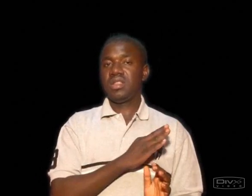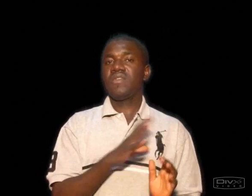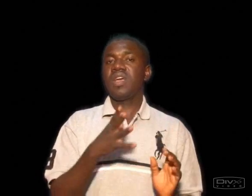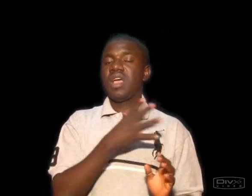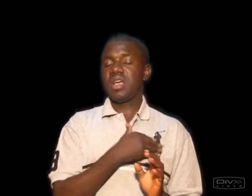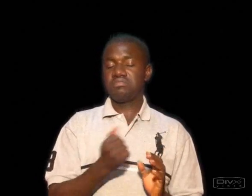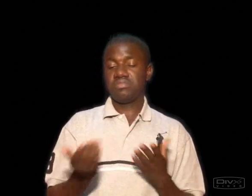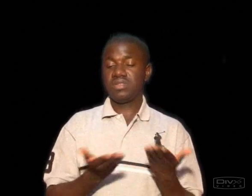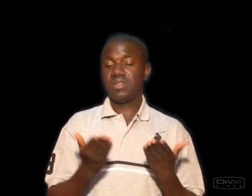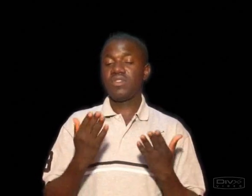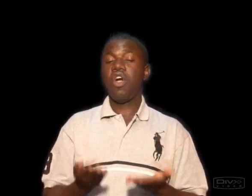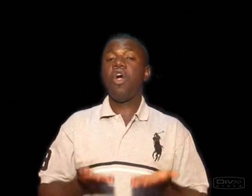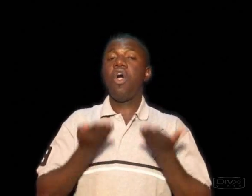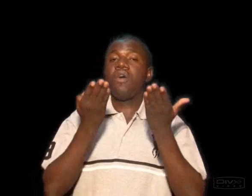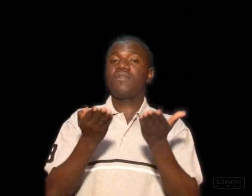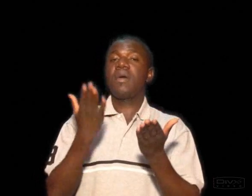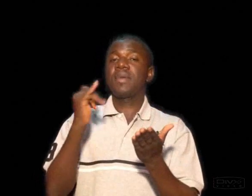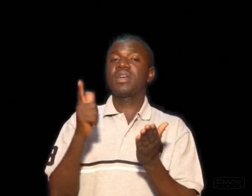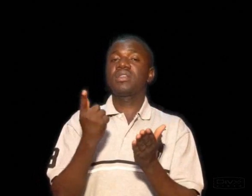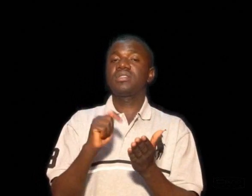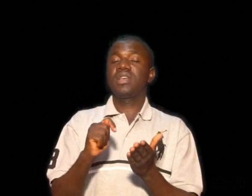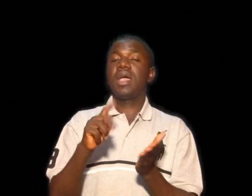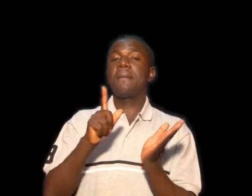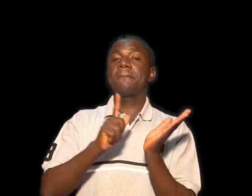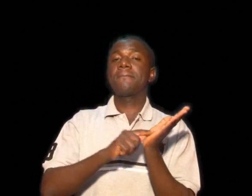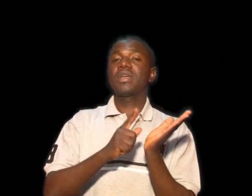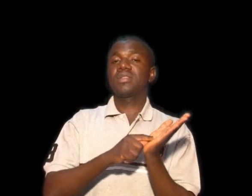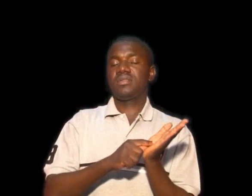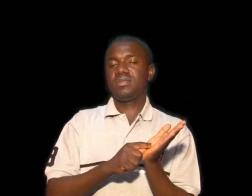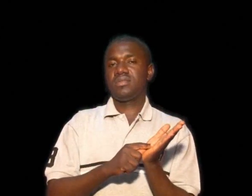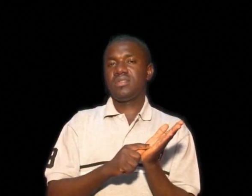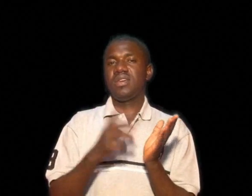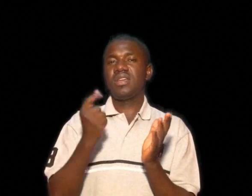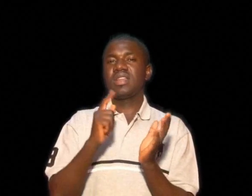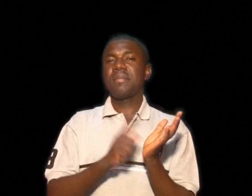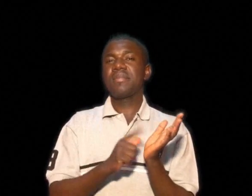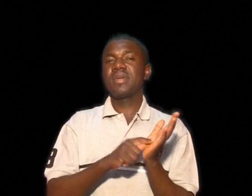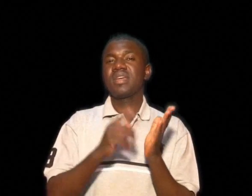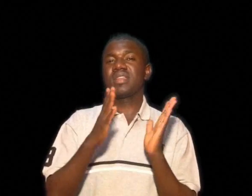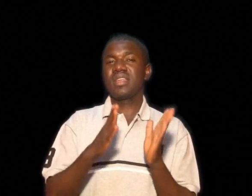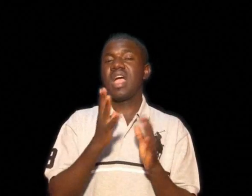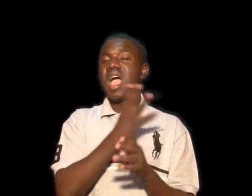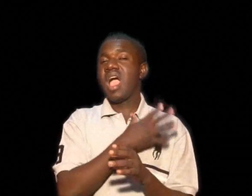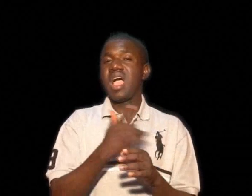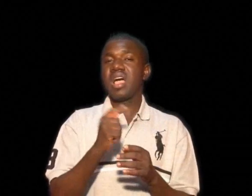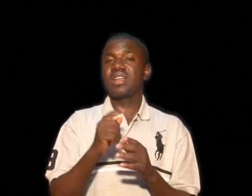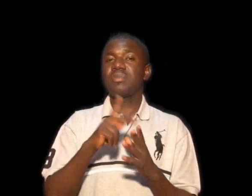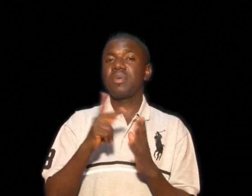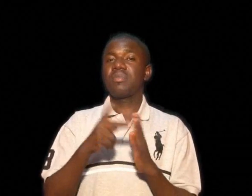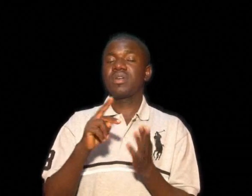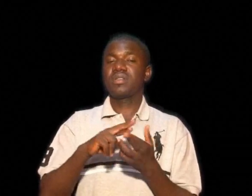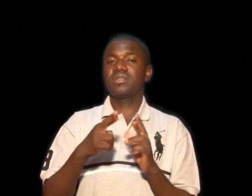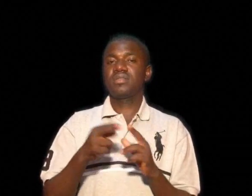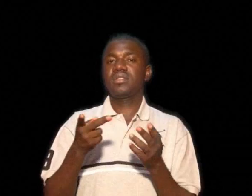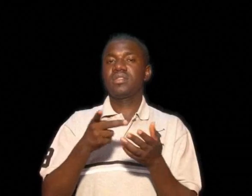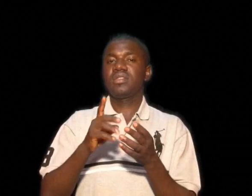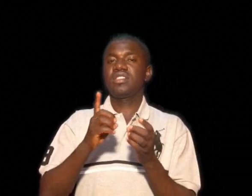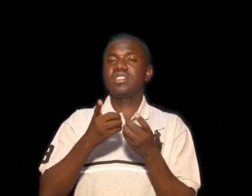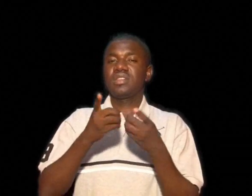offered, and other capabilities in the media. The media and public relations departments in organizations have a